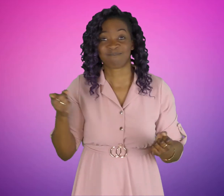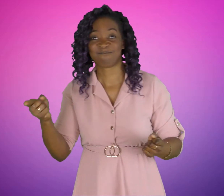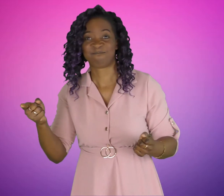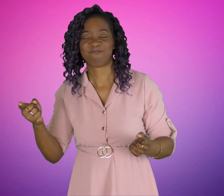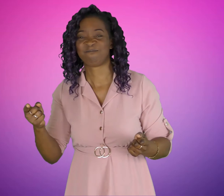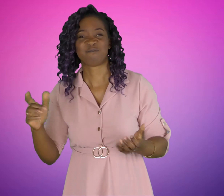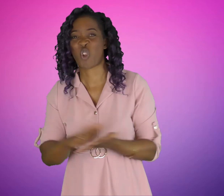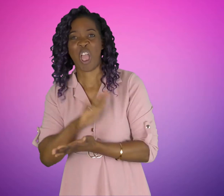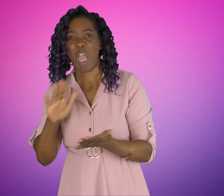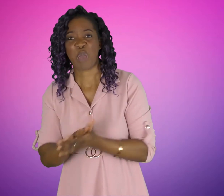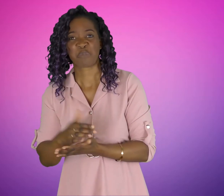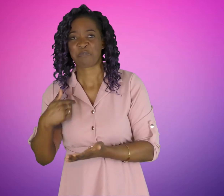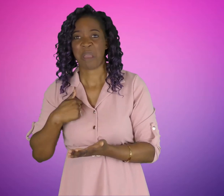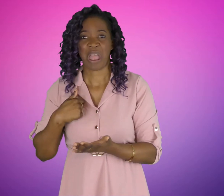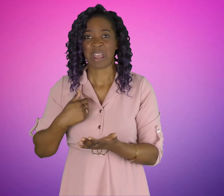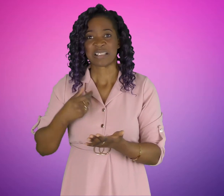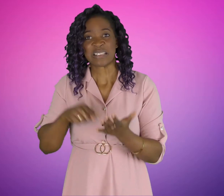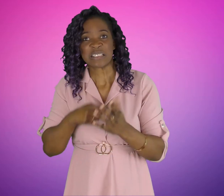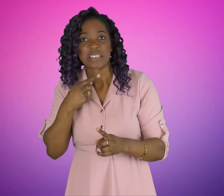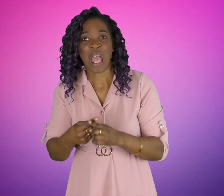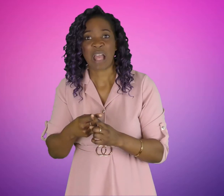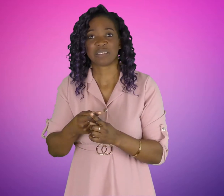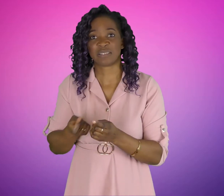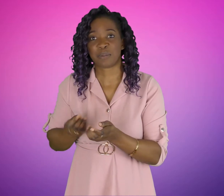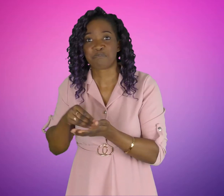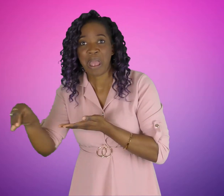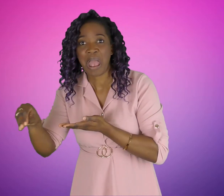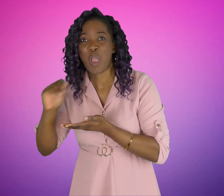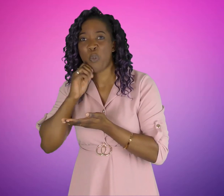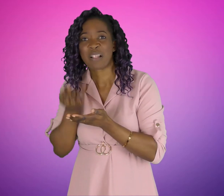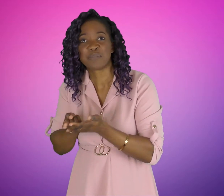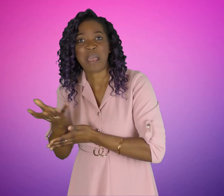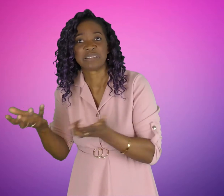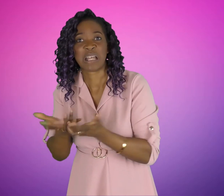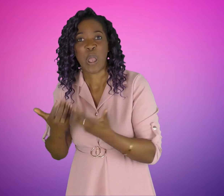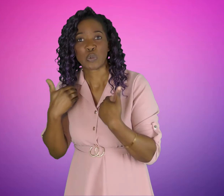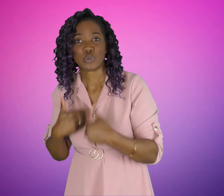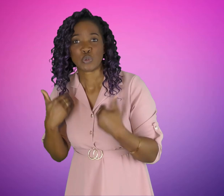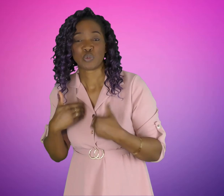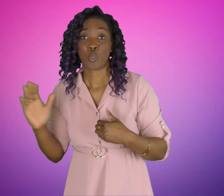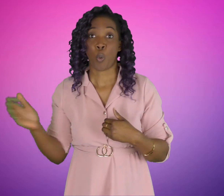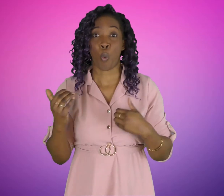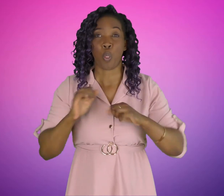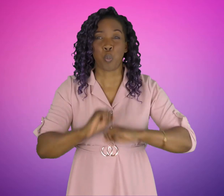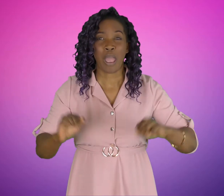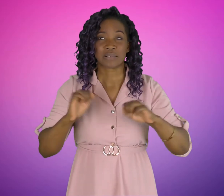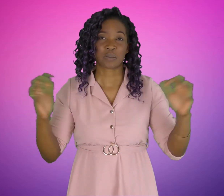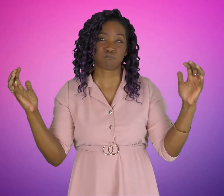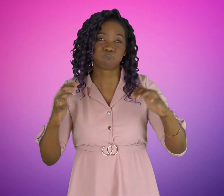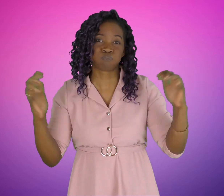wealth, prosperity. Others were unhappy. They couldn't believe their taxes were being spent on a suit they didn't even want. They